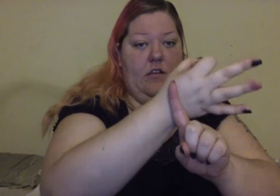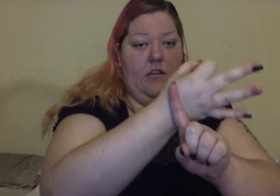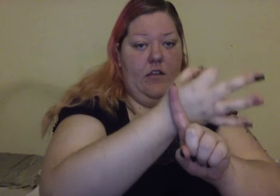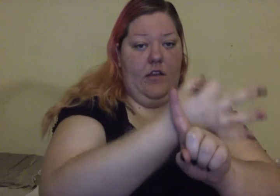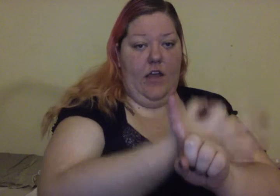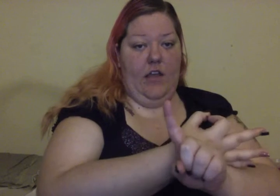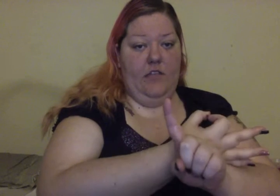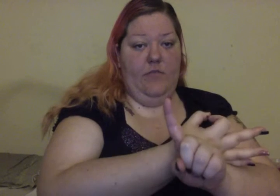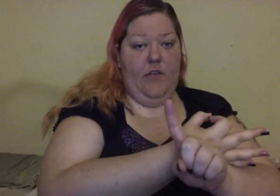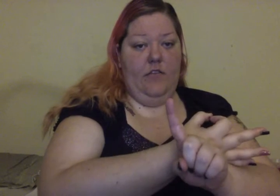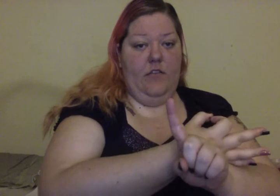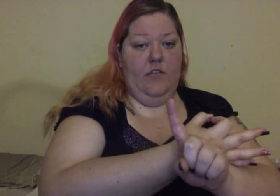9th month,